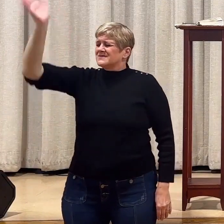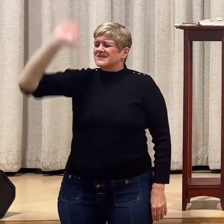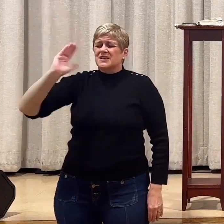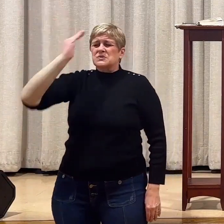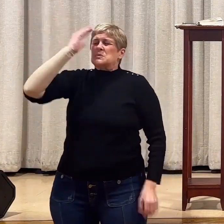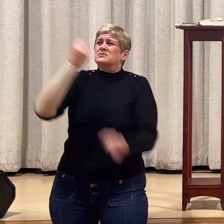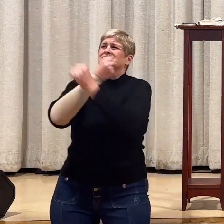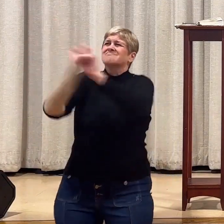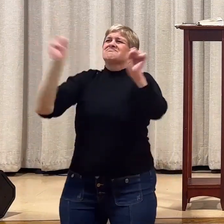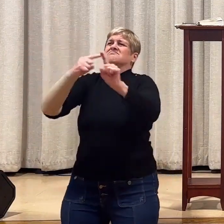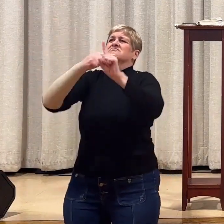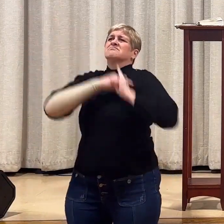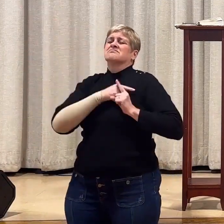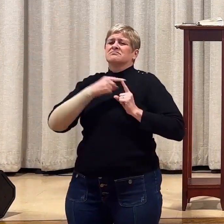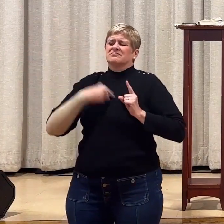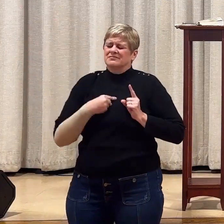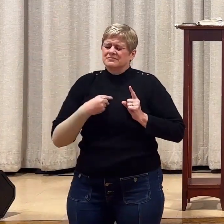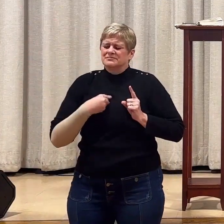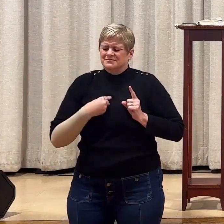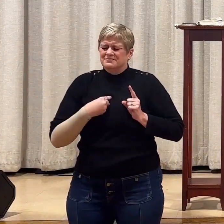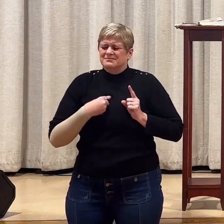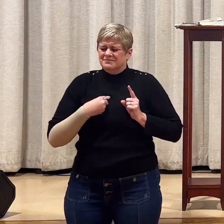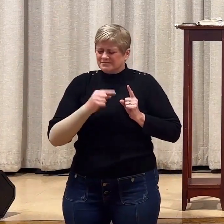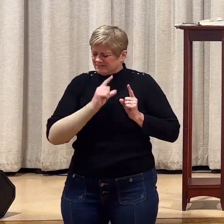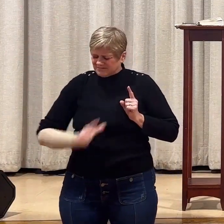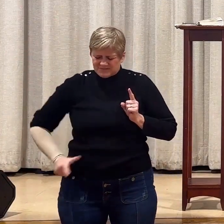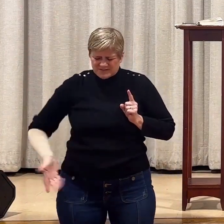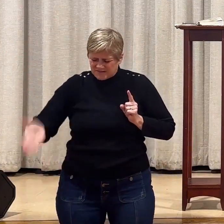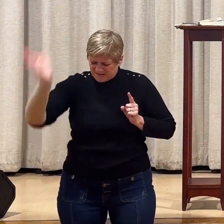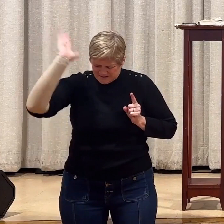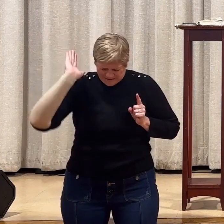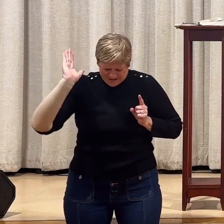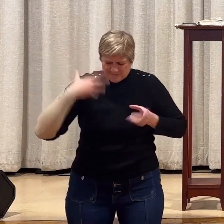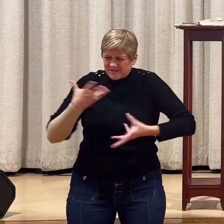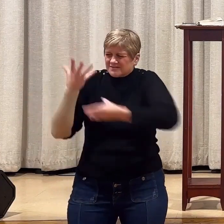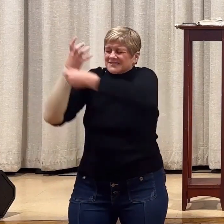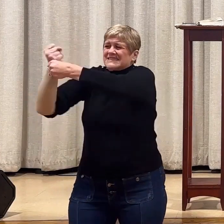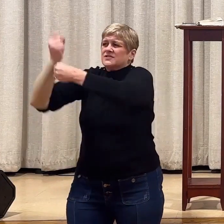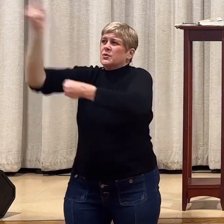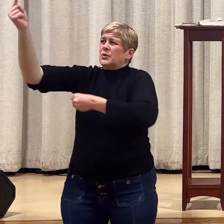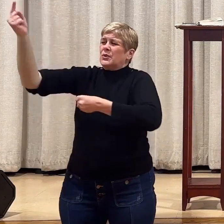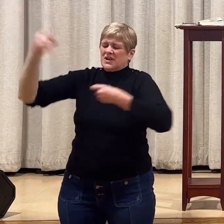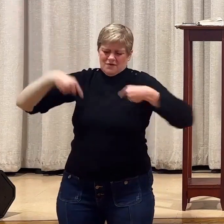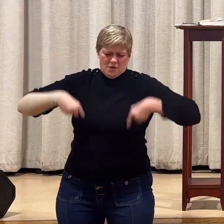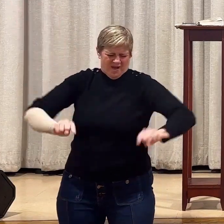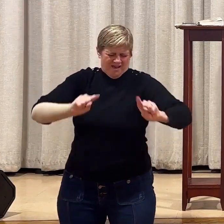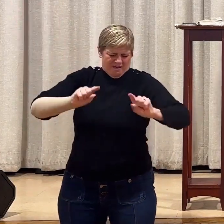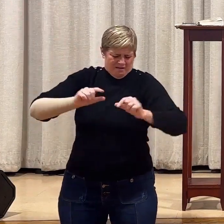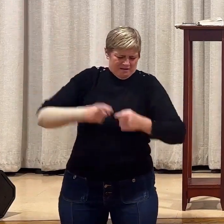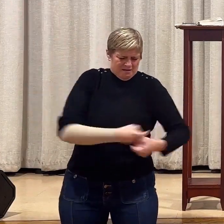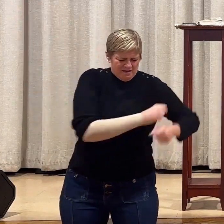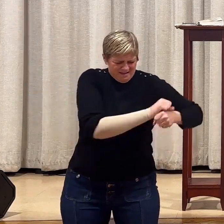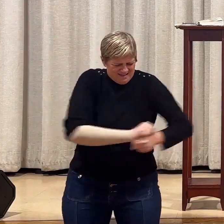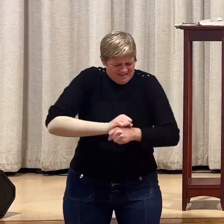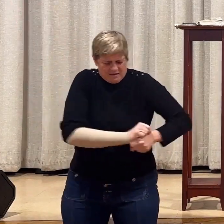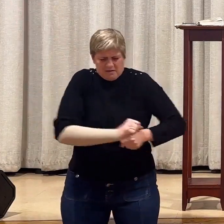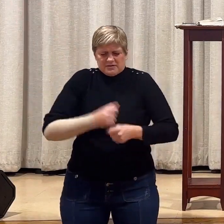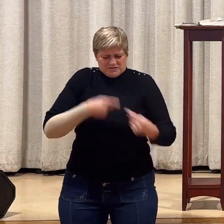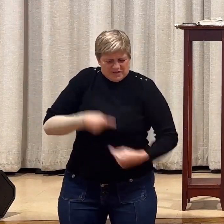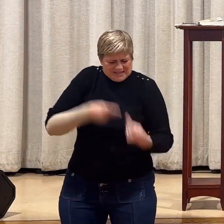know you saved me. And Lord, I'm just going to trust you in the midst of these chains. And God, so